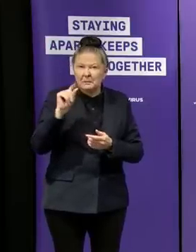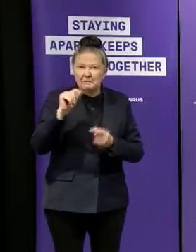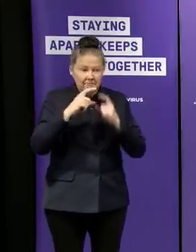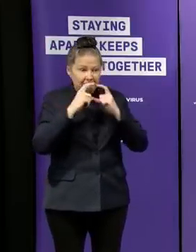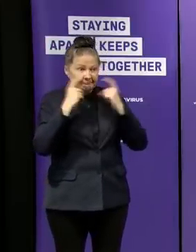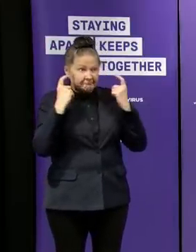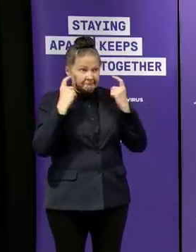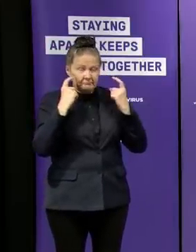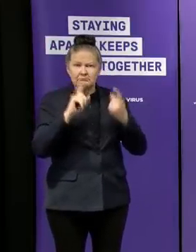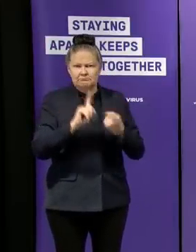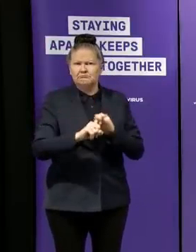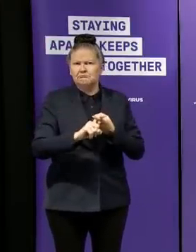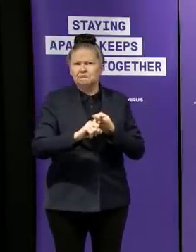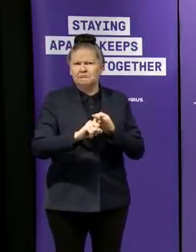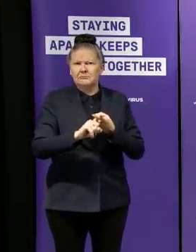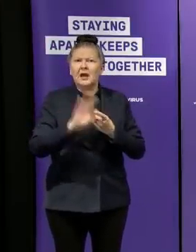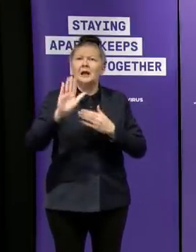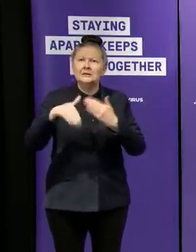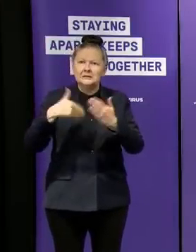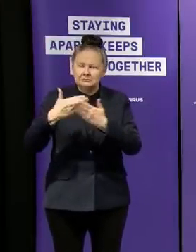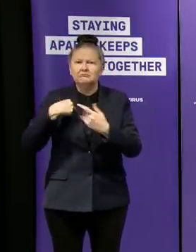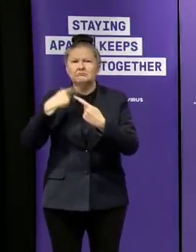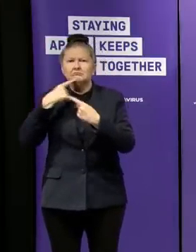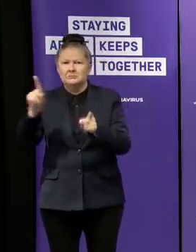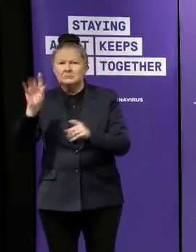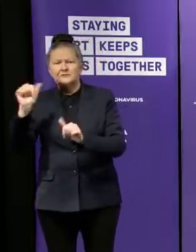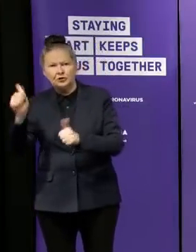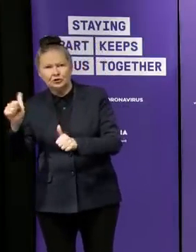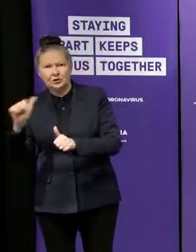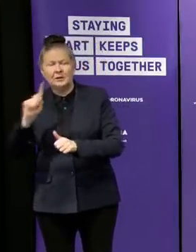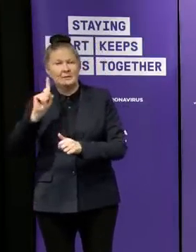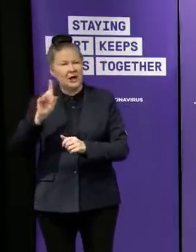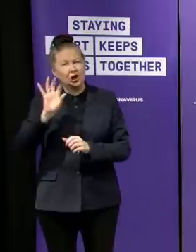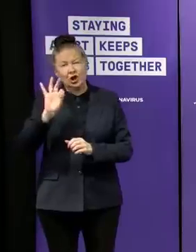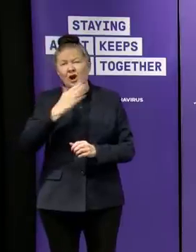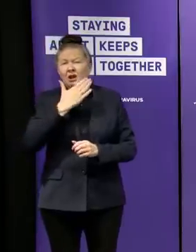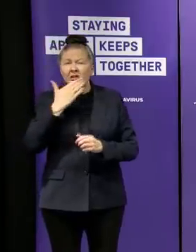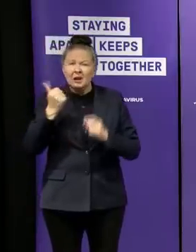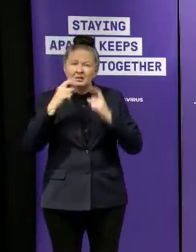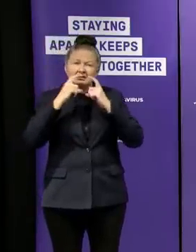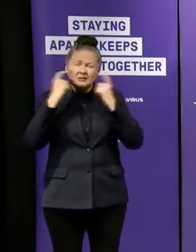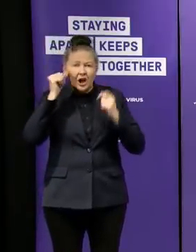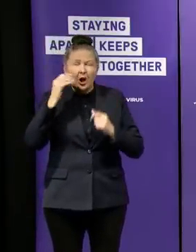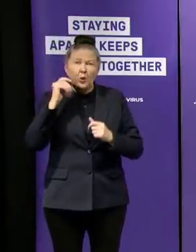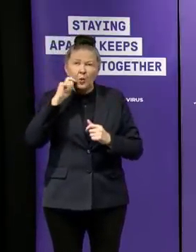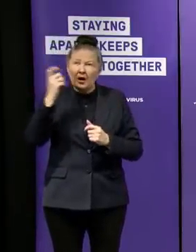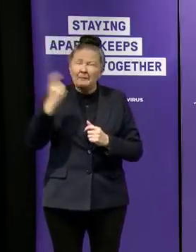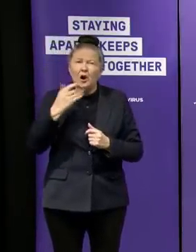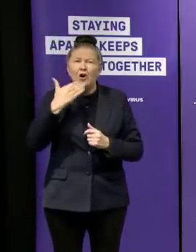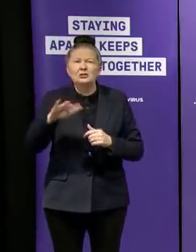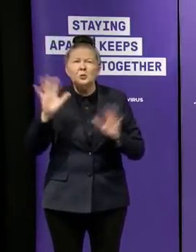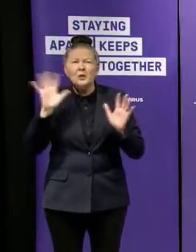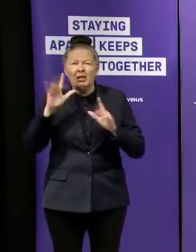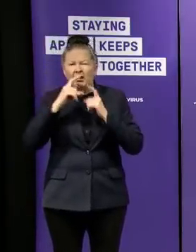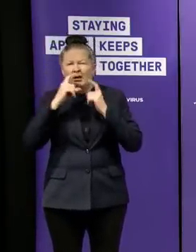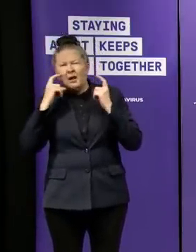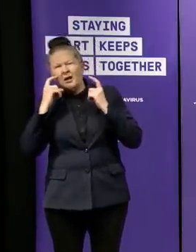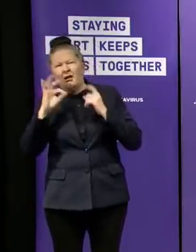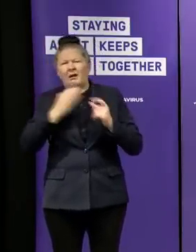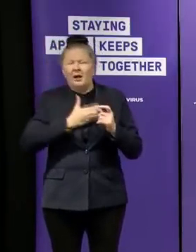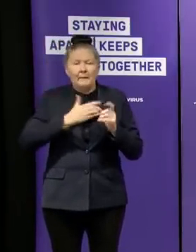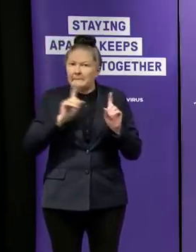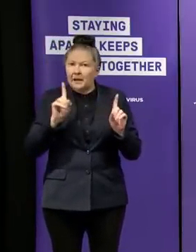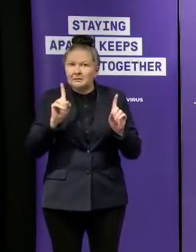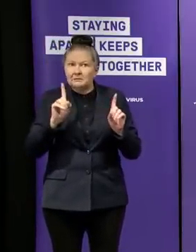an announcement that they aren't. And I know it's not pleasant, particularly as the weather gets warmer, but in the scheme of things, if you want all the things